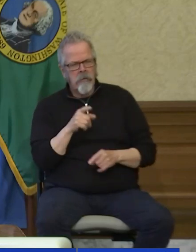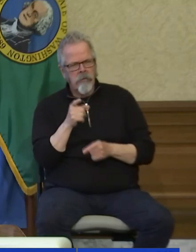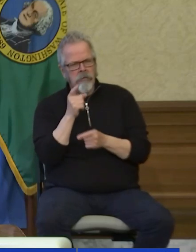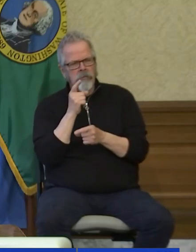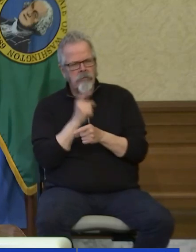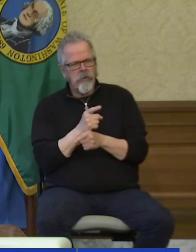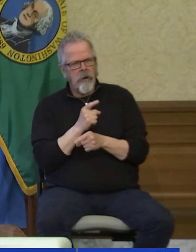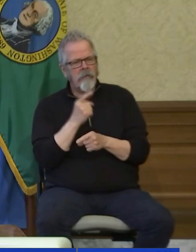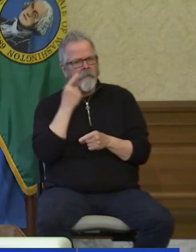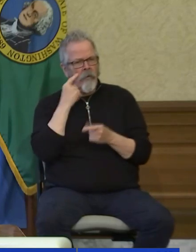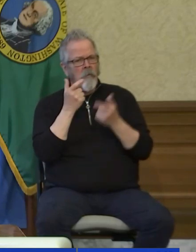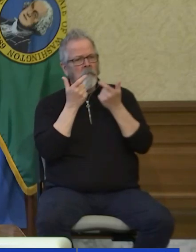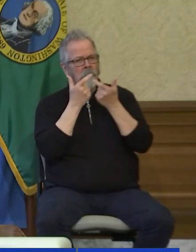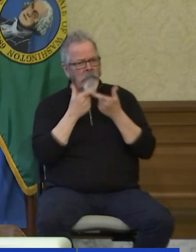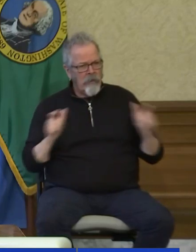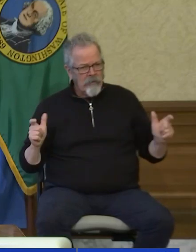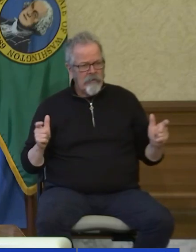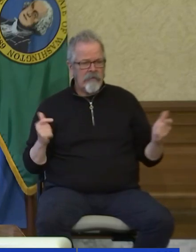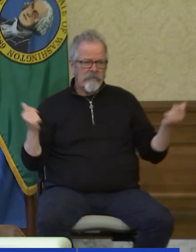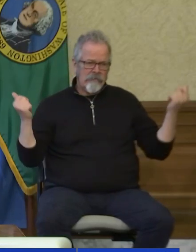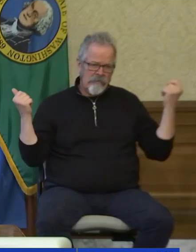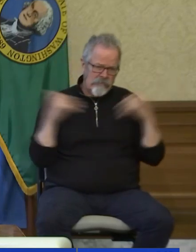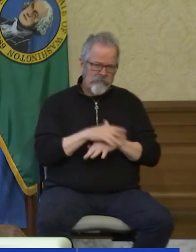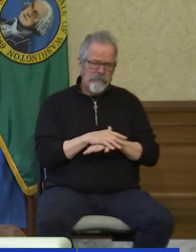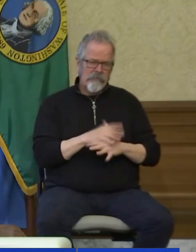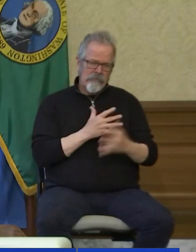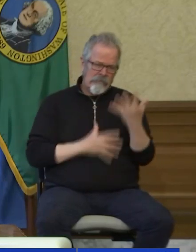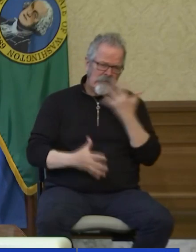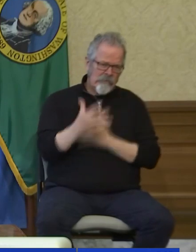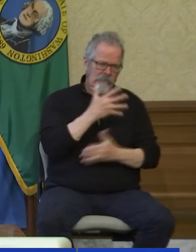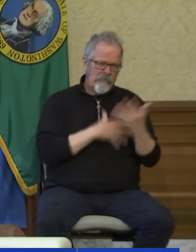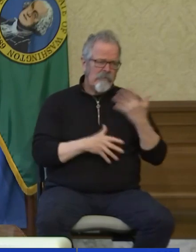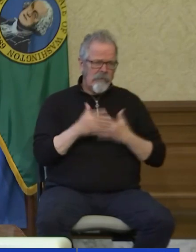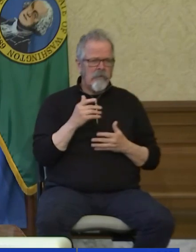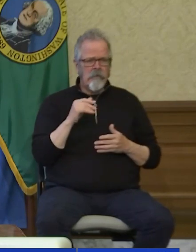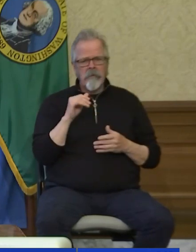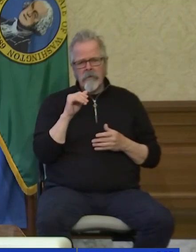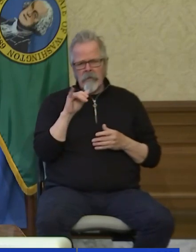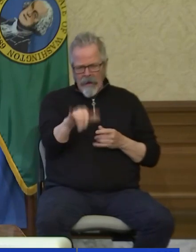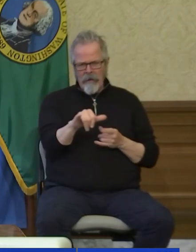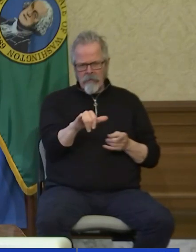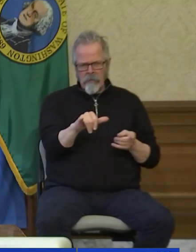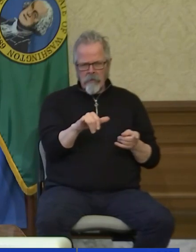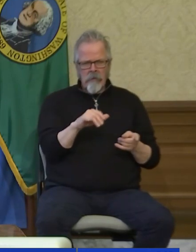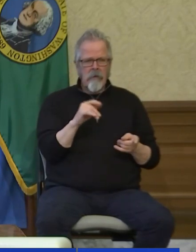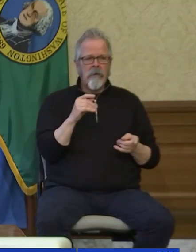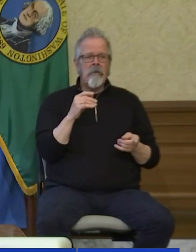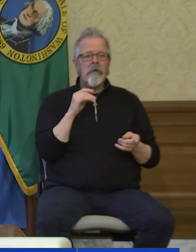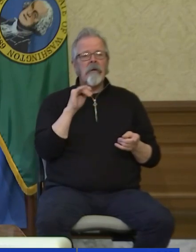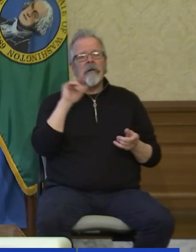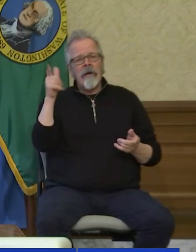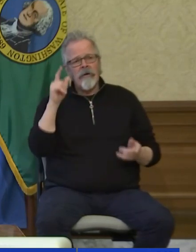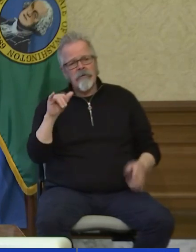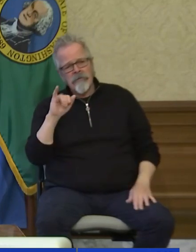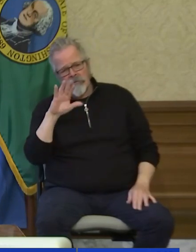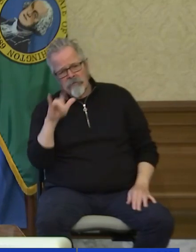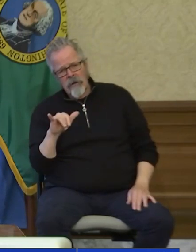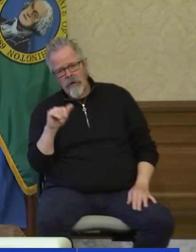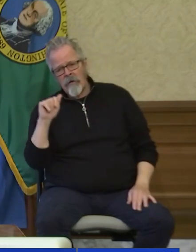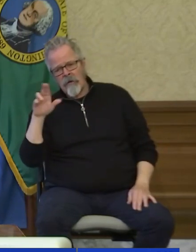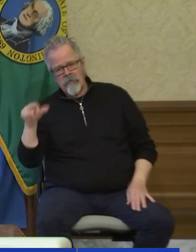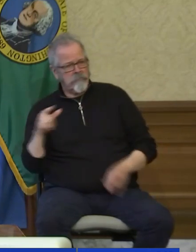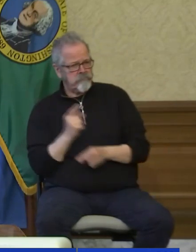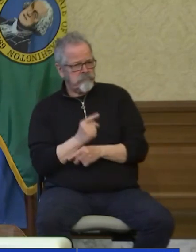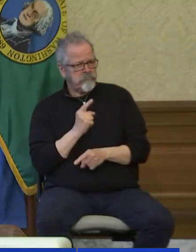people. That's a realistic assessment. Now, there's a possibility that, you know, we catch some